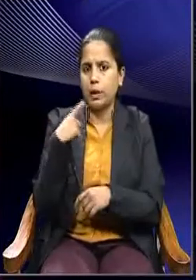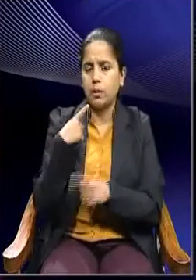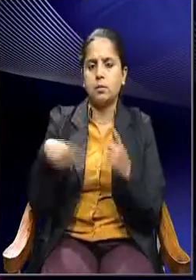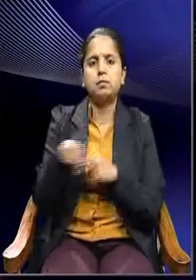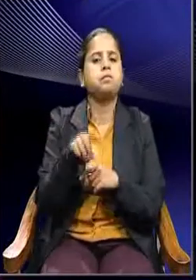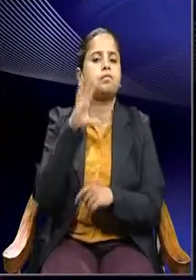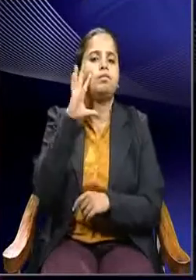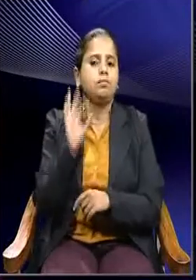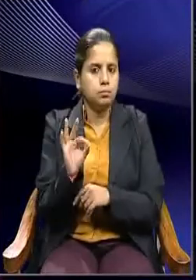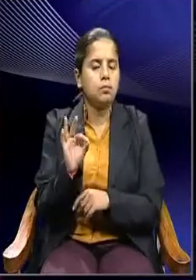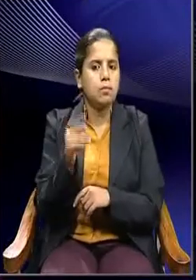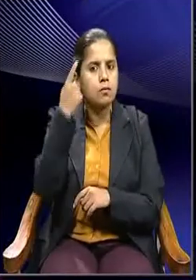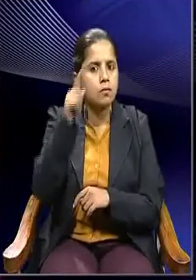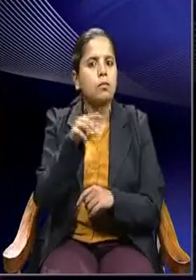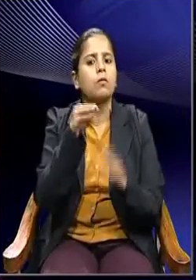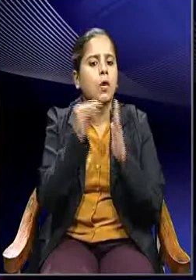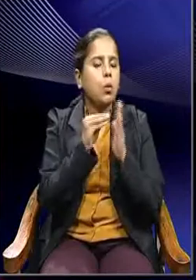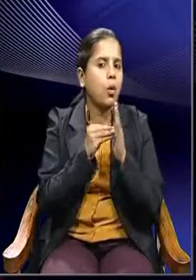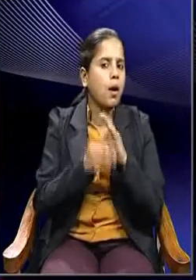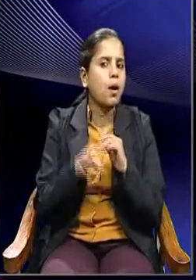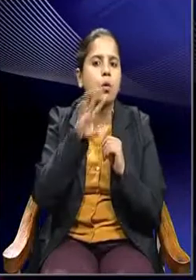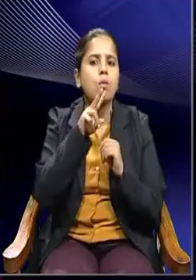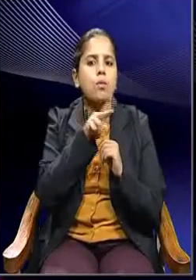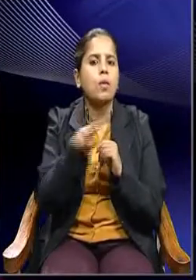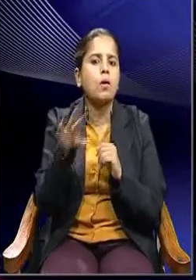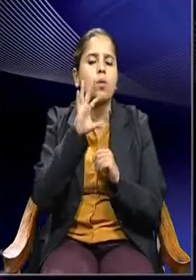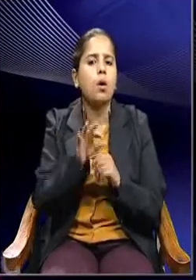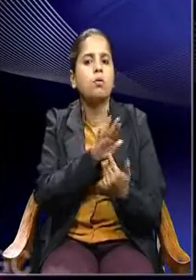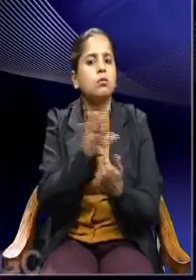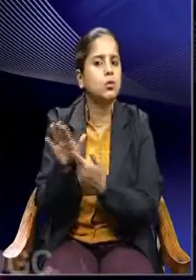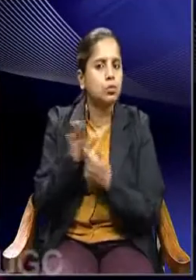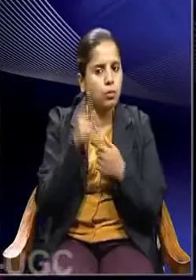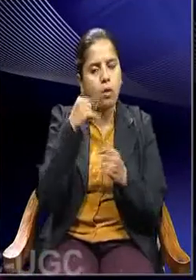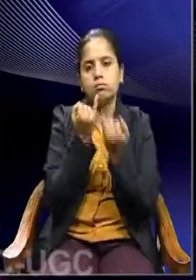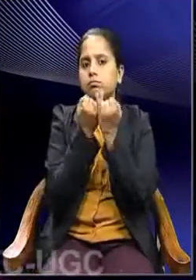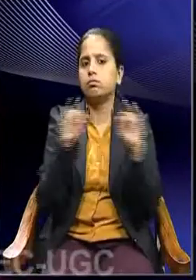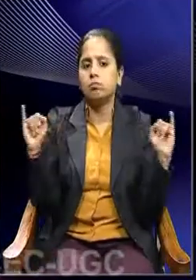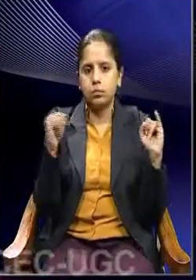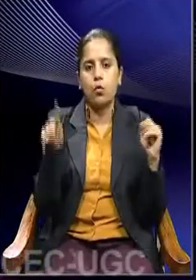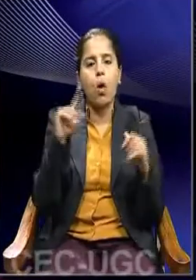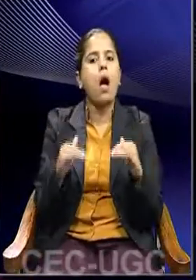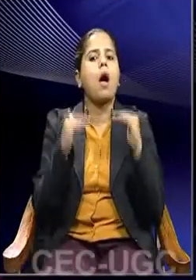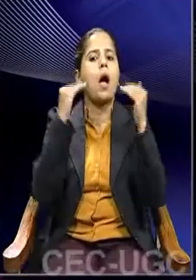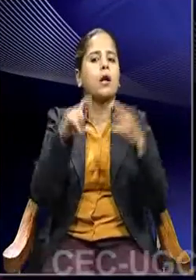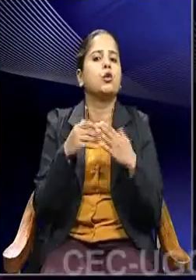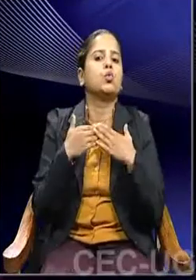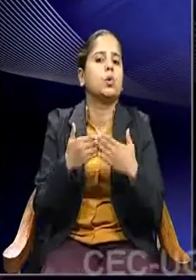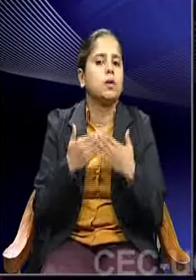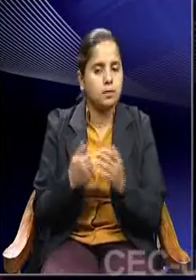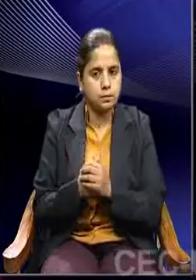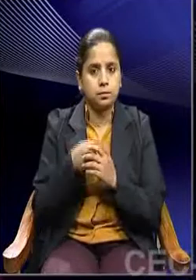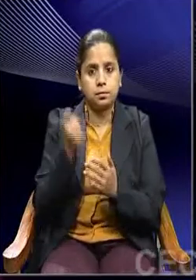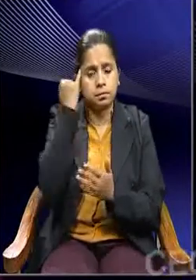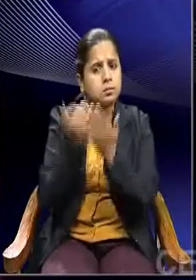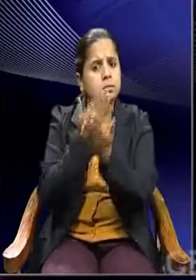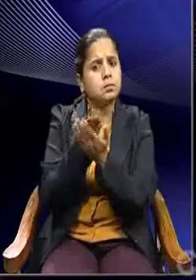essential components of meaningful autonomy for institutions for higher education. The